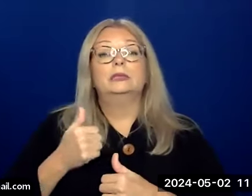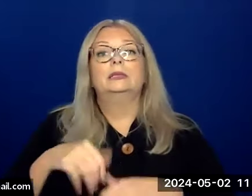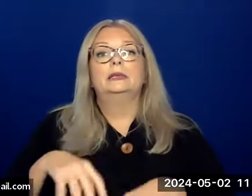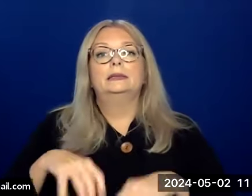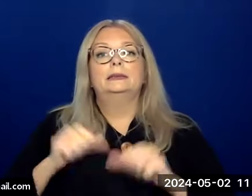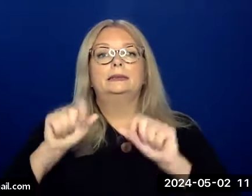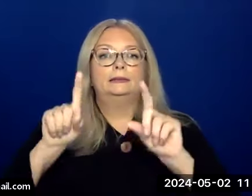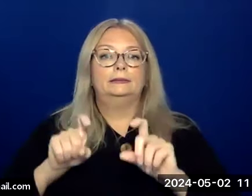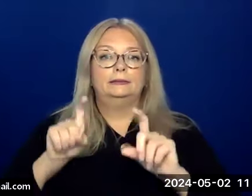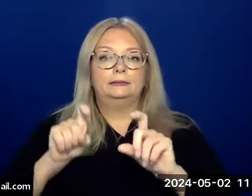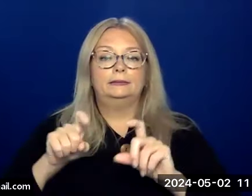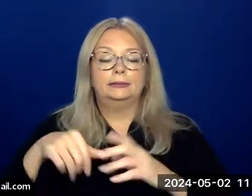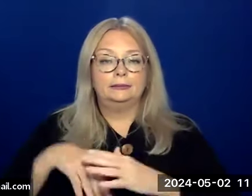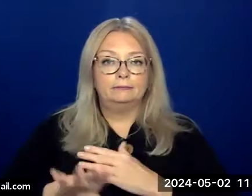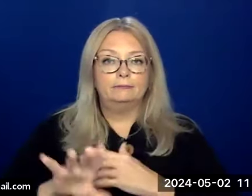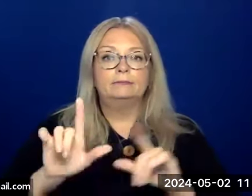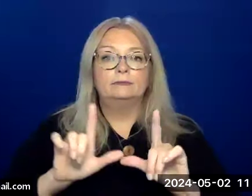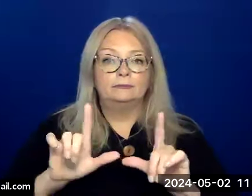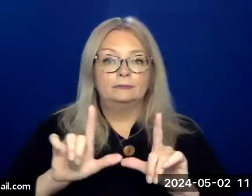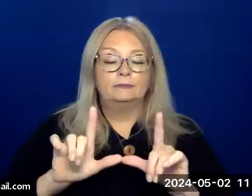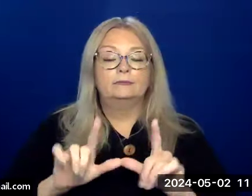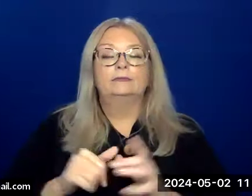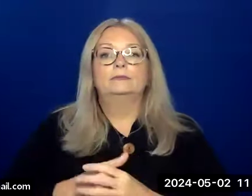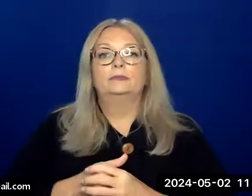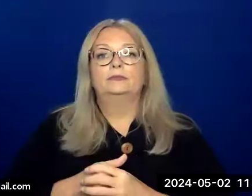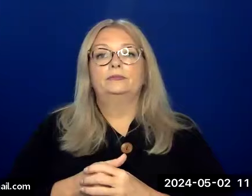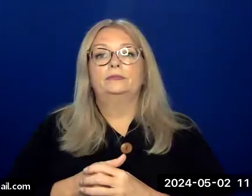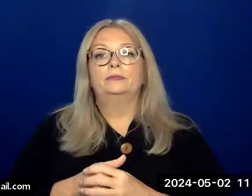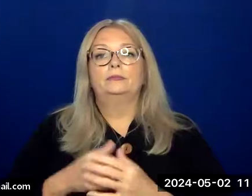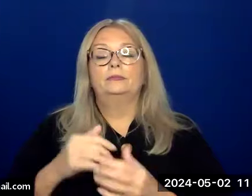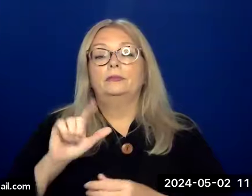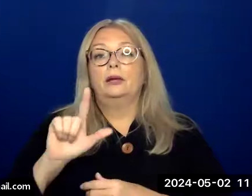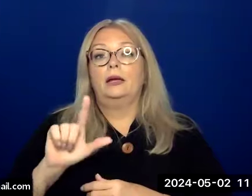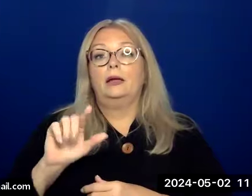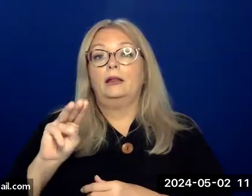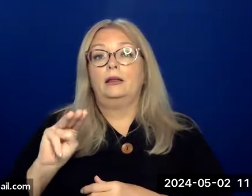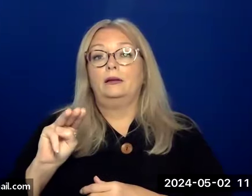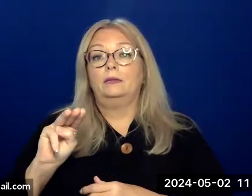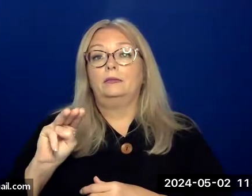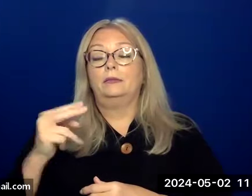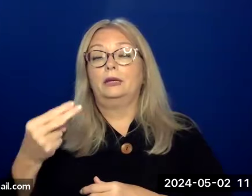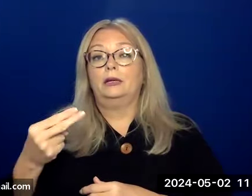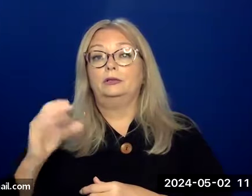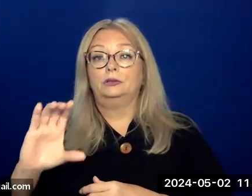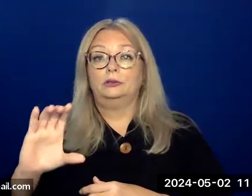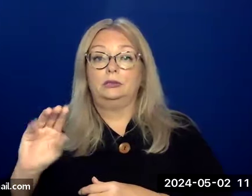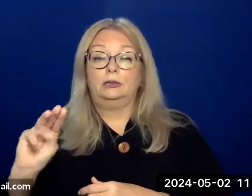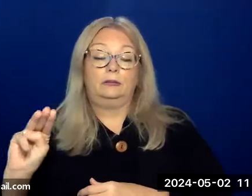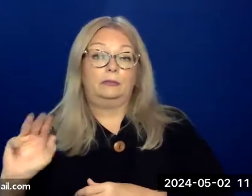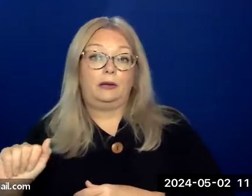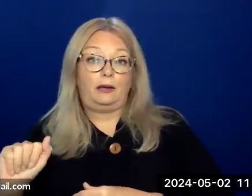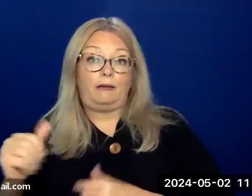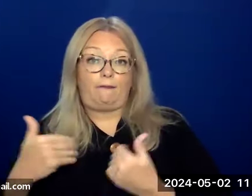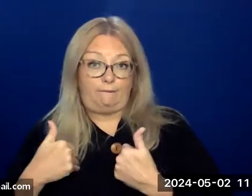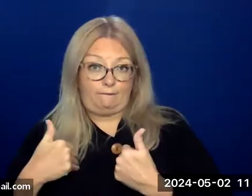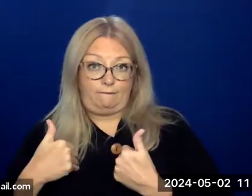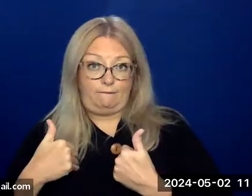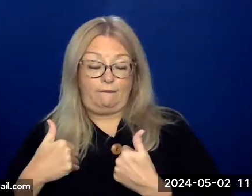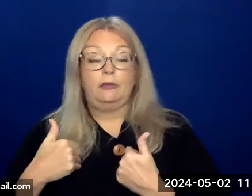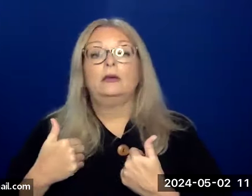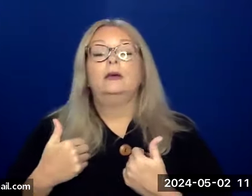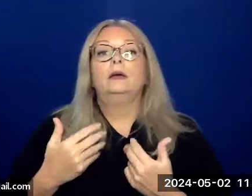licensing. So I have an LMHCA. And wanting to become licensed,